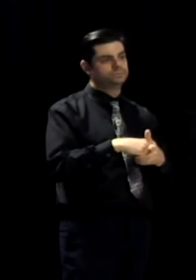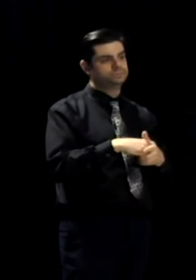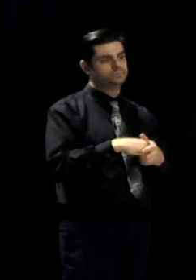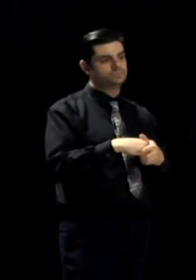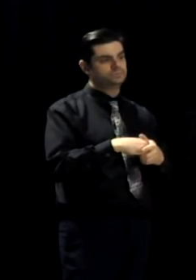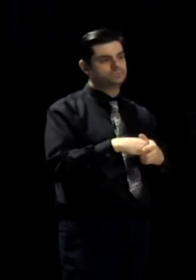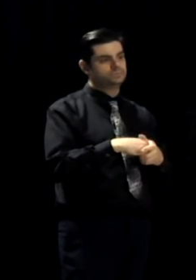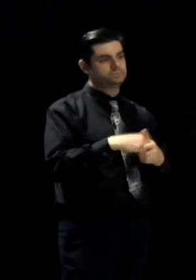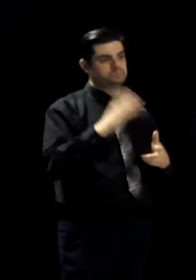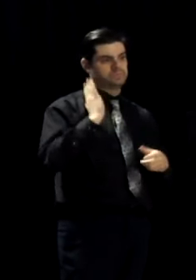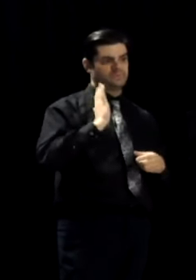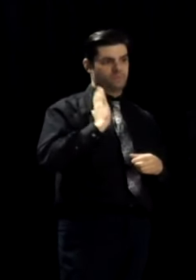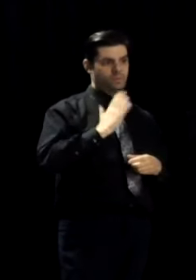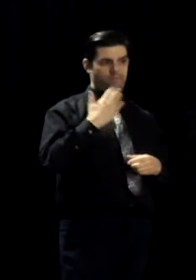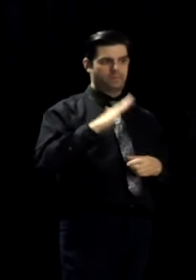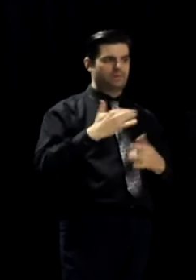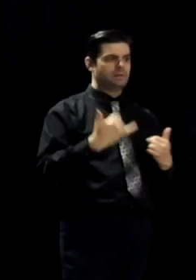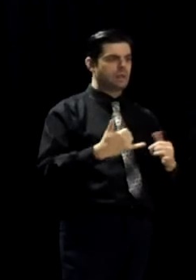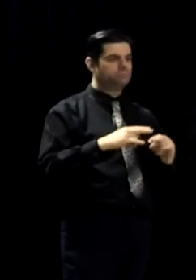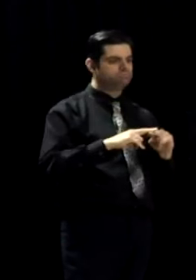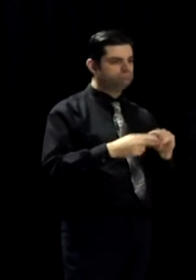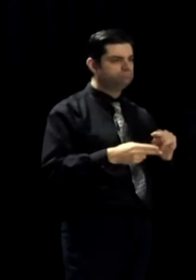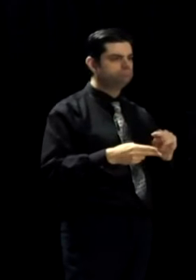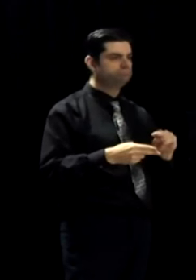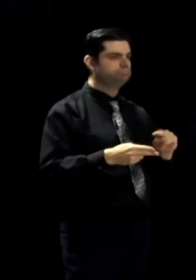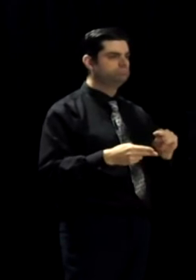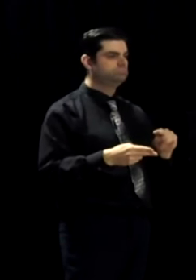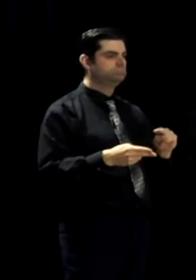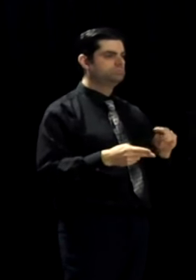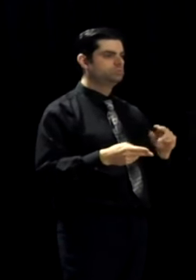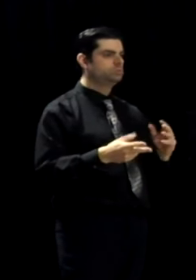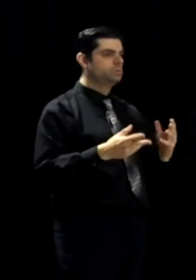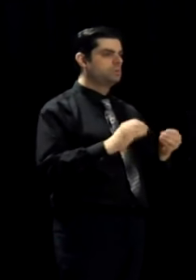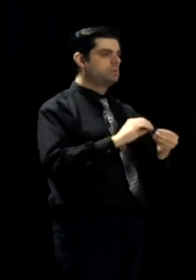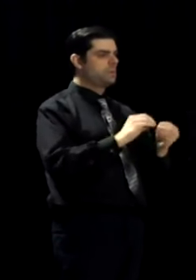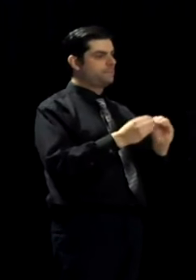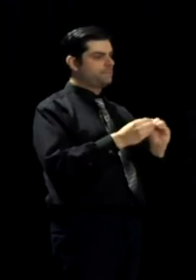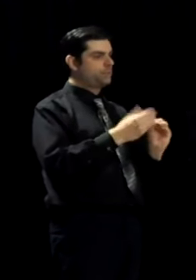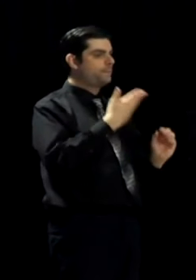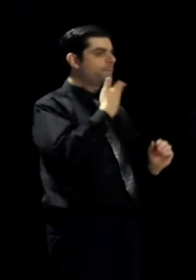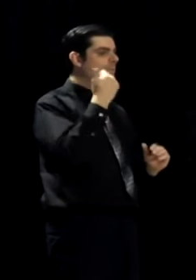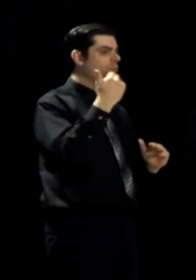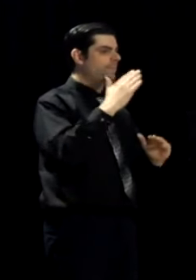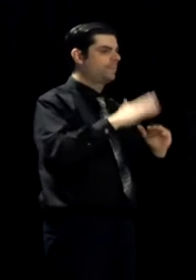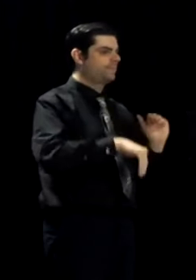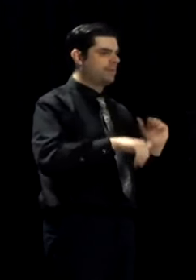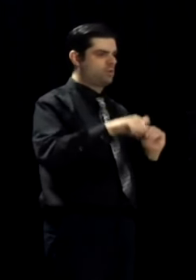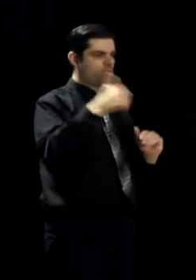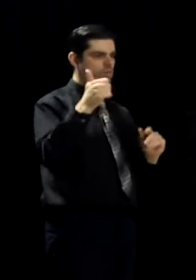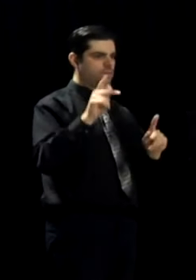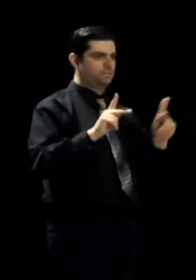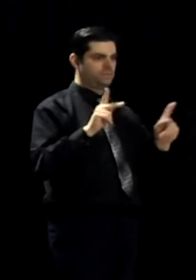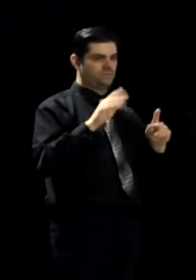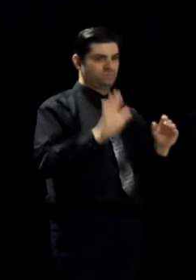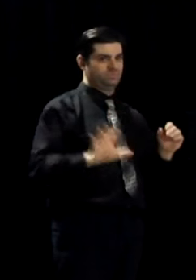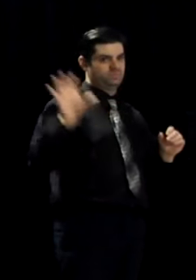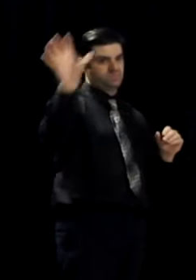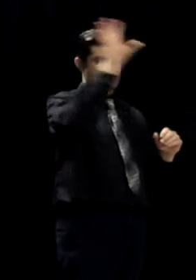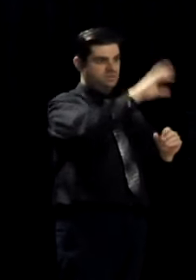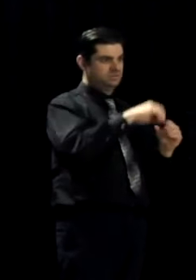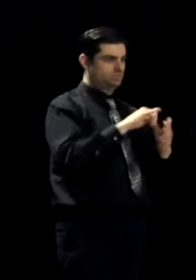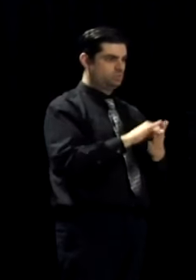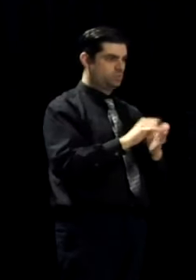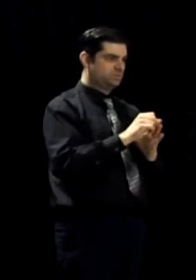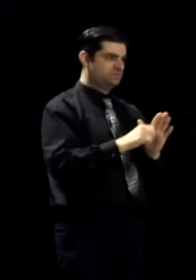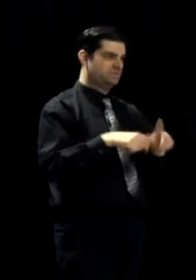lower. But the reality is those numbers are so much better than everybody else. When you look at the rest of the state, we